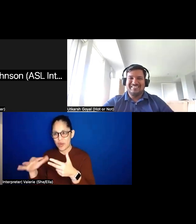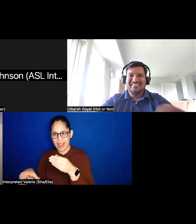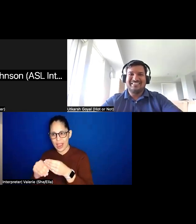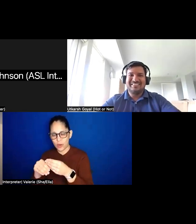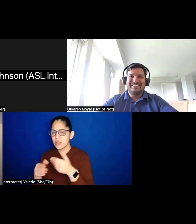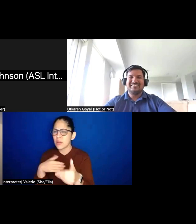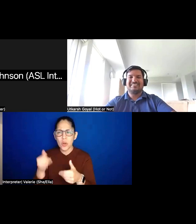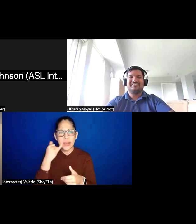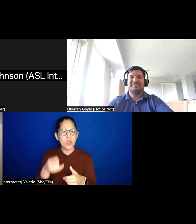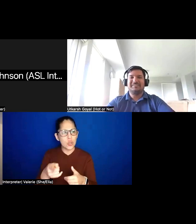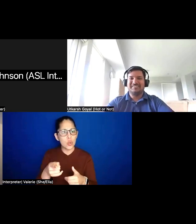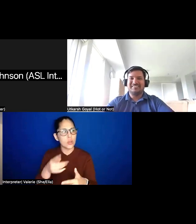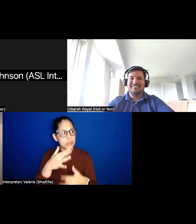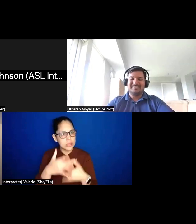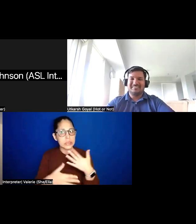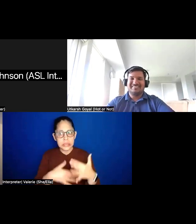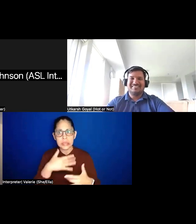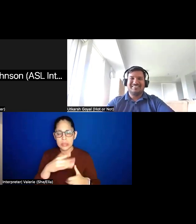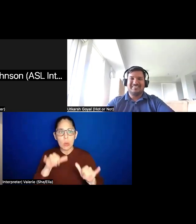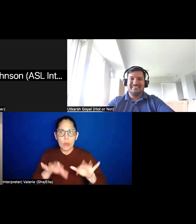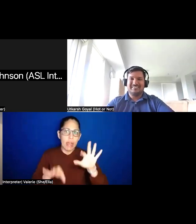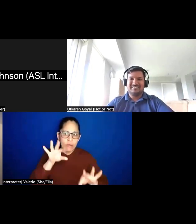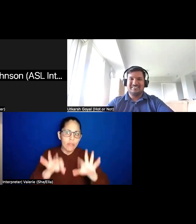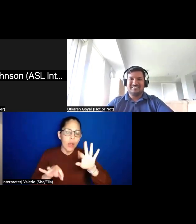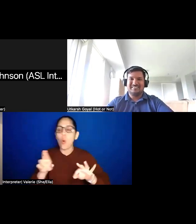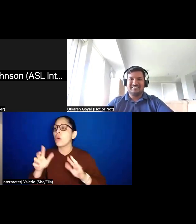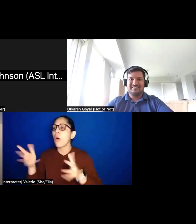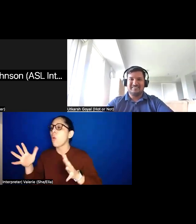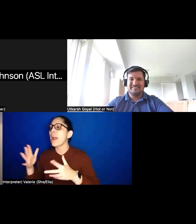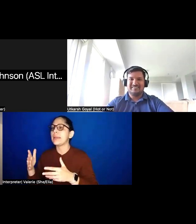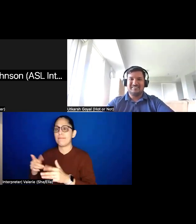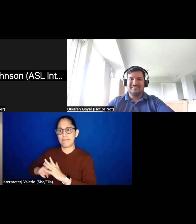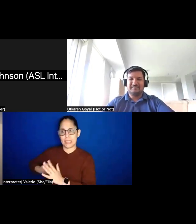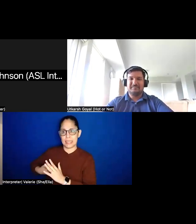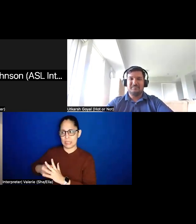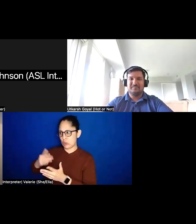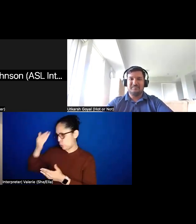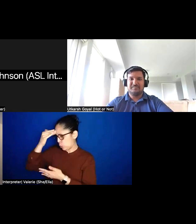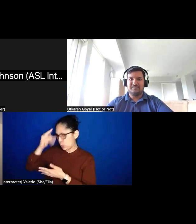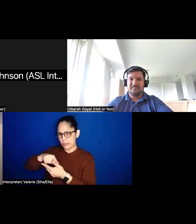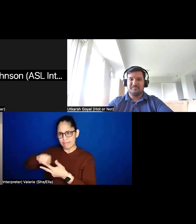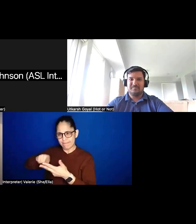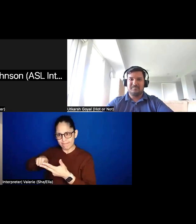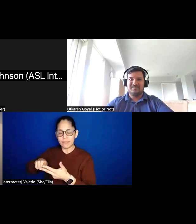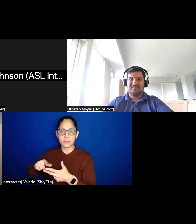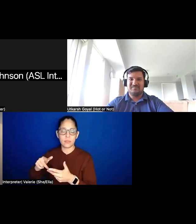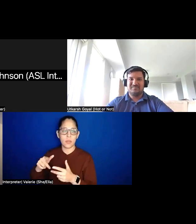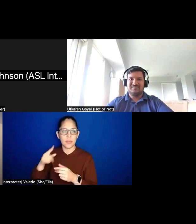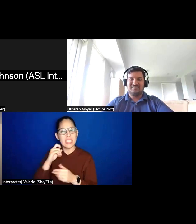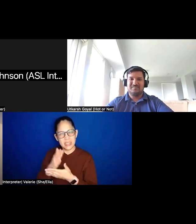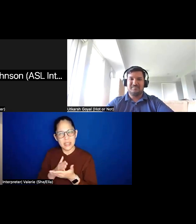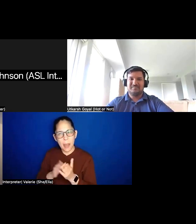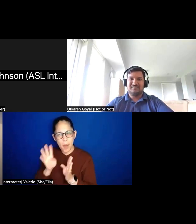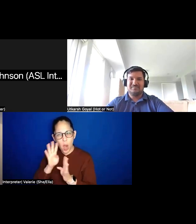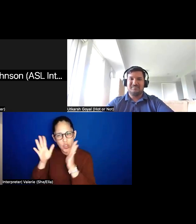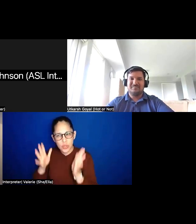or you kind of had it hardwired into you, clearly the founders and entrepreneurs of startups have certain qualities that probably would be